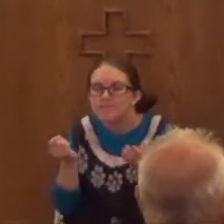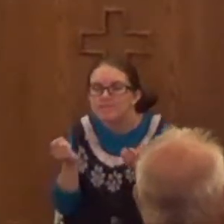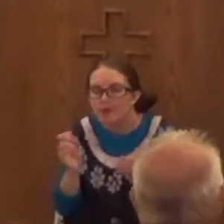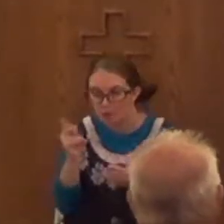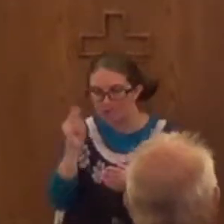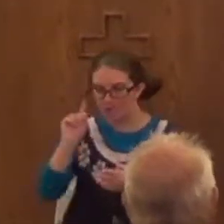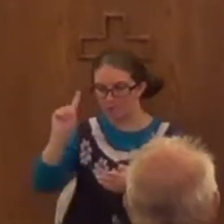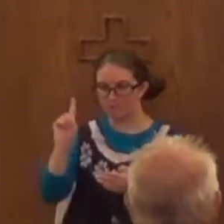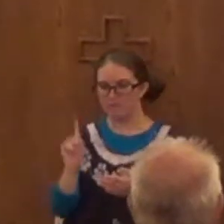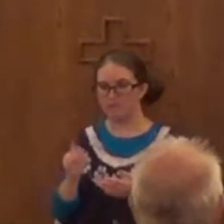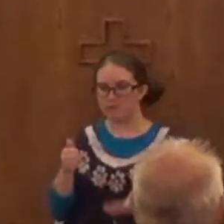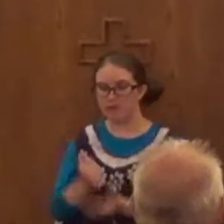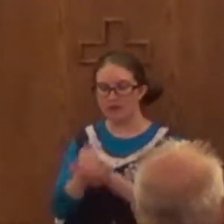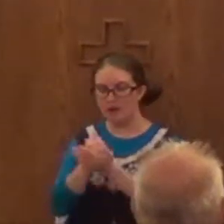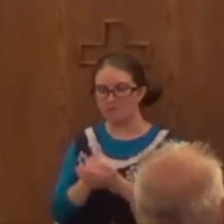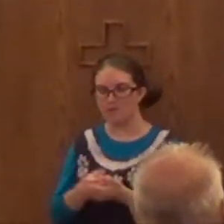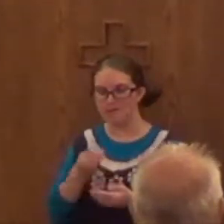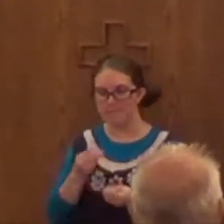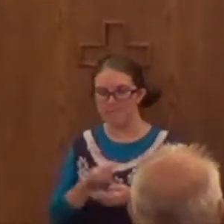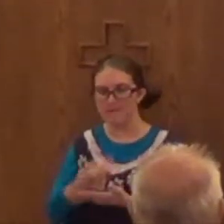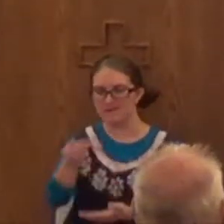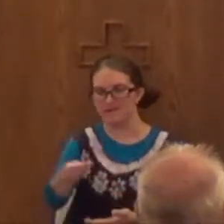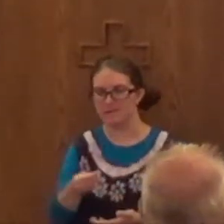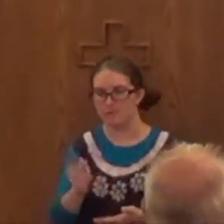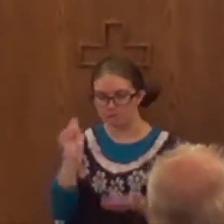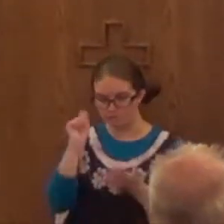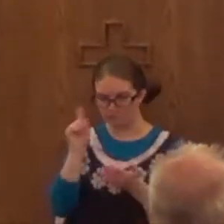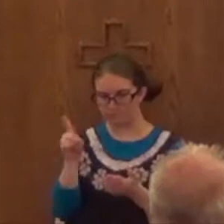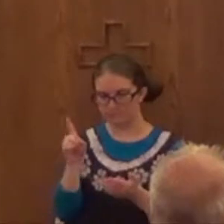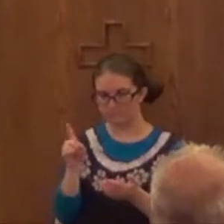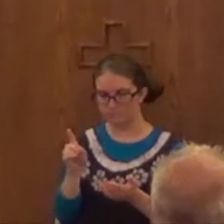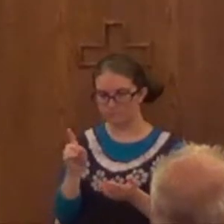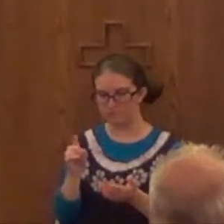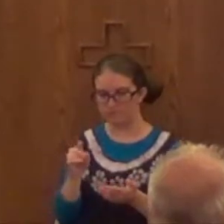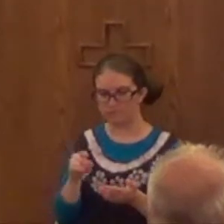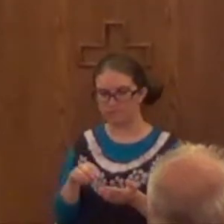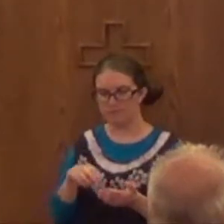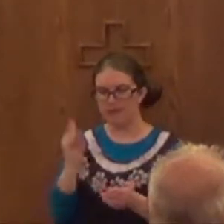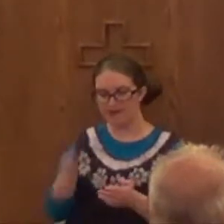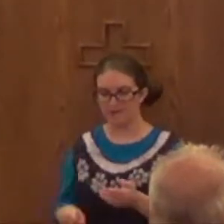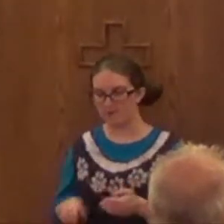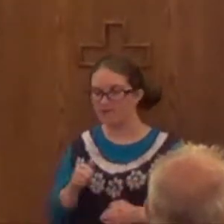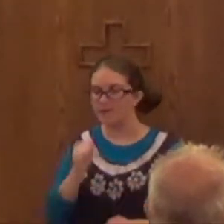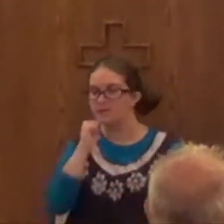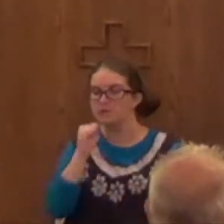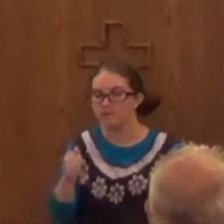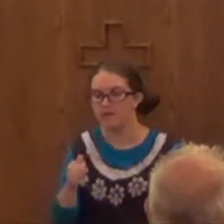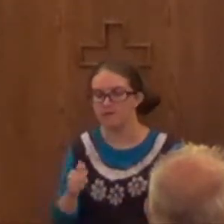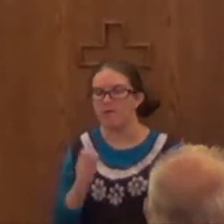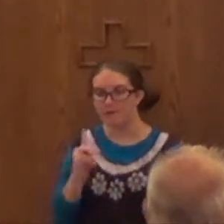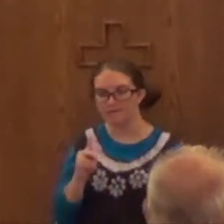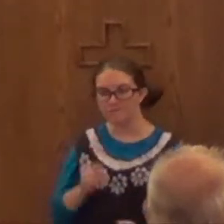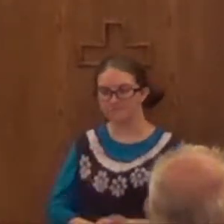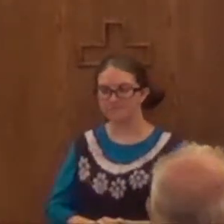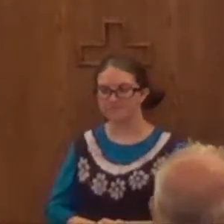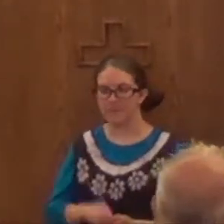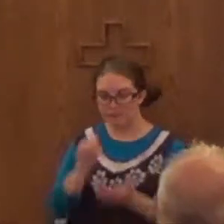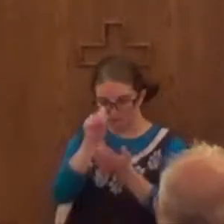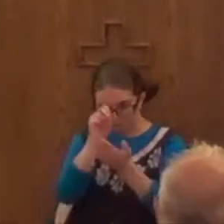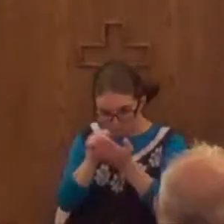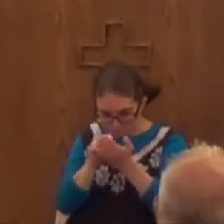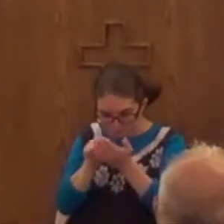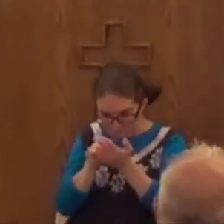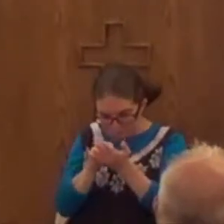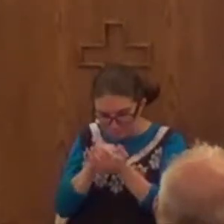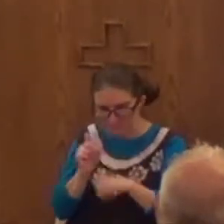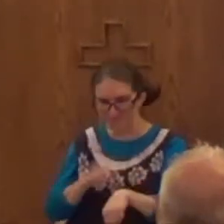so you said you're going to help me in my finances. So I need it like tomorrow. So we're going to put down the